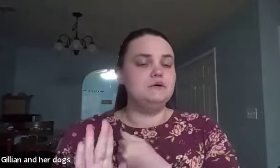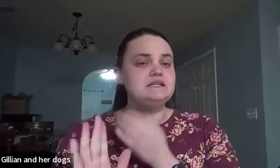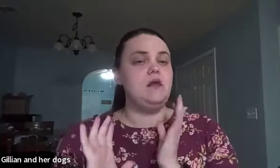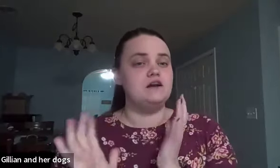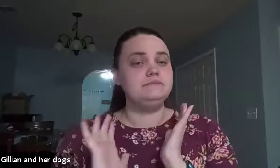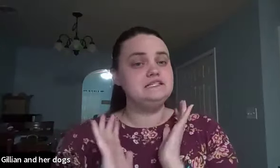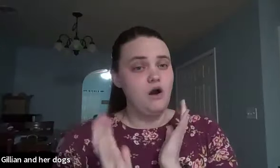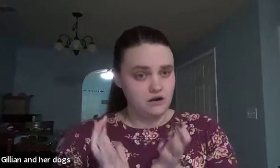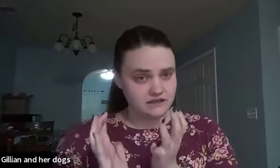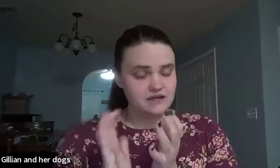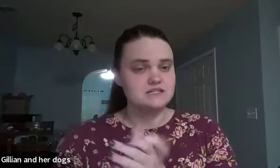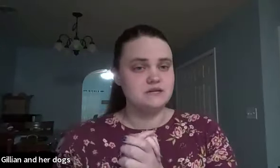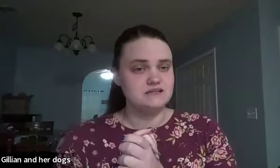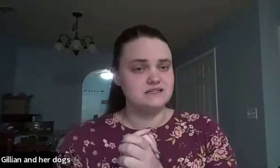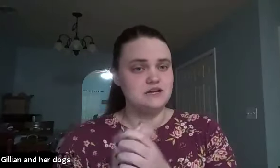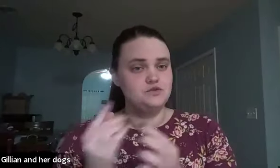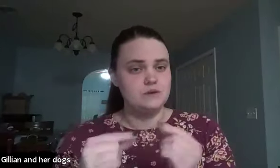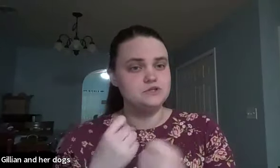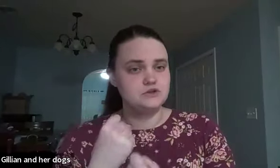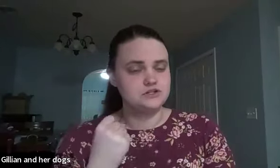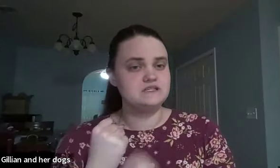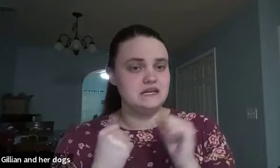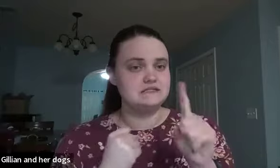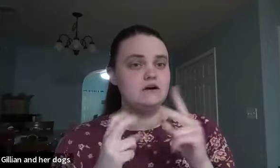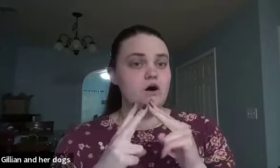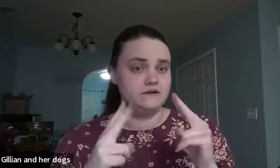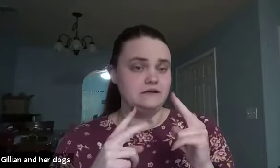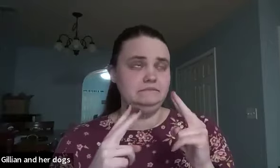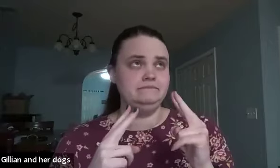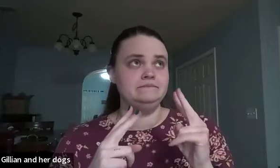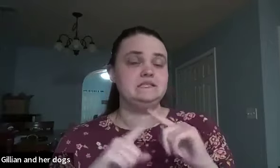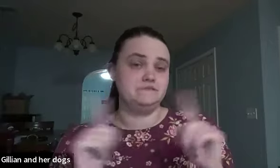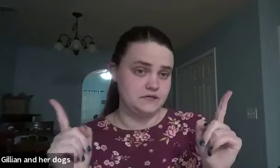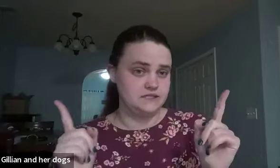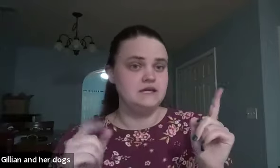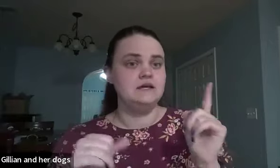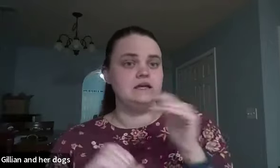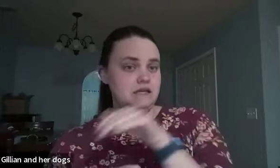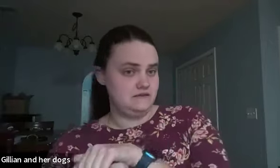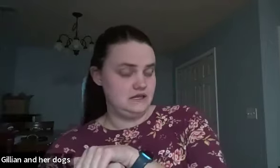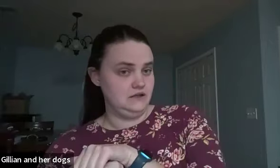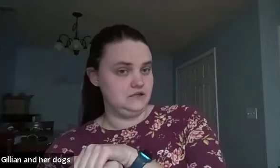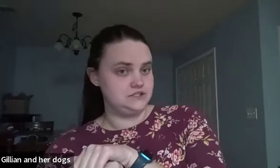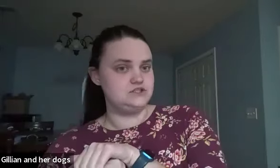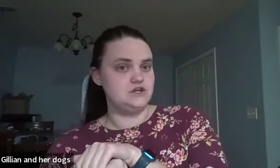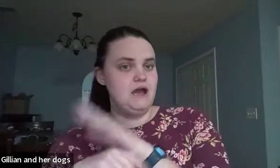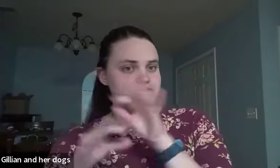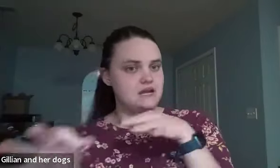know it's a lot of me talking, and it's because, like I said, grammar structures in ASL are very different than English. So I have to